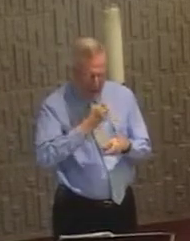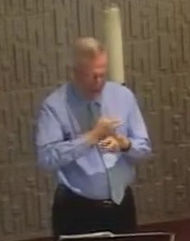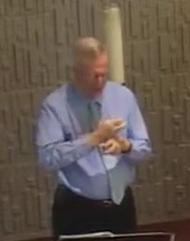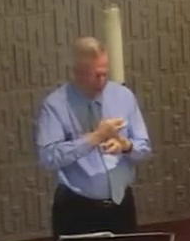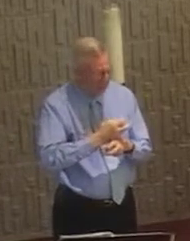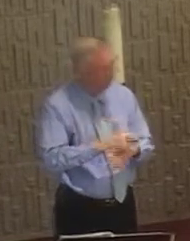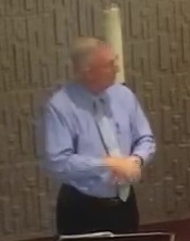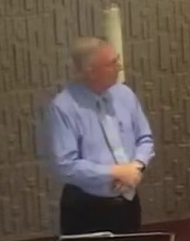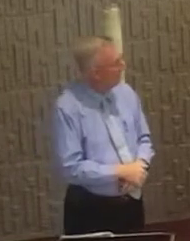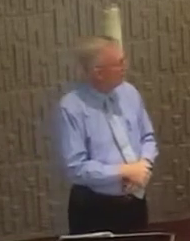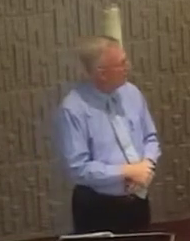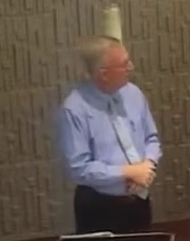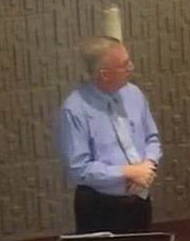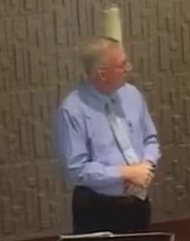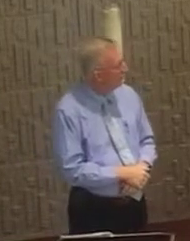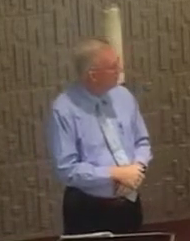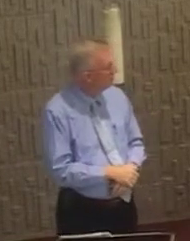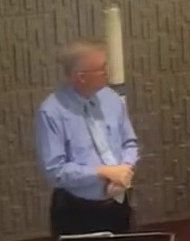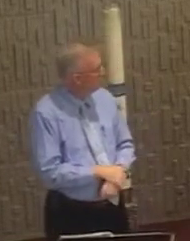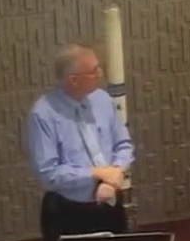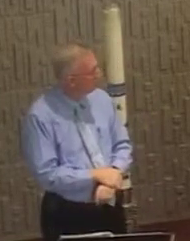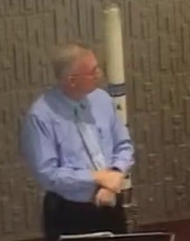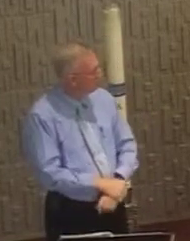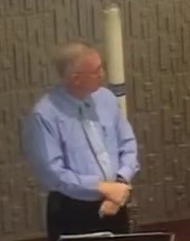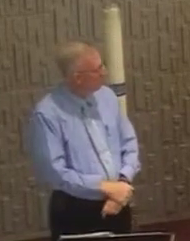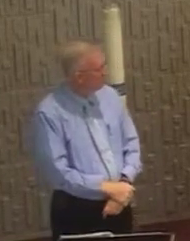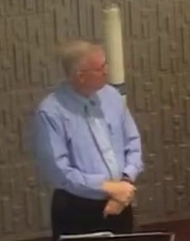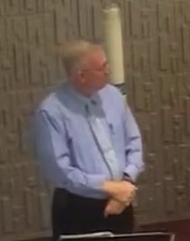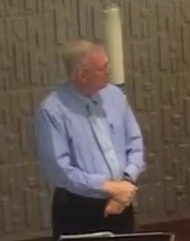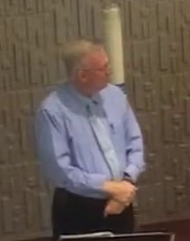filling instead of apple would be a really nice change of pace."